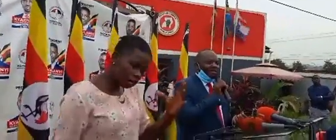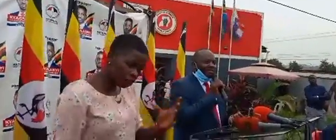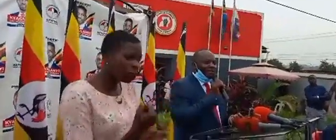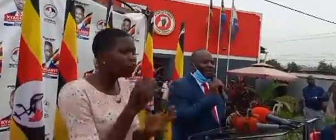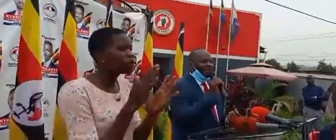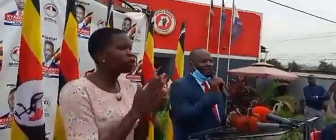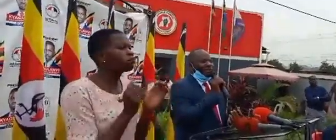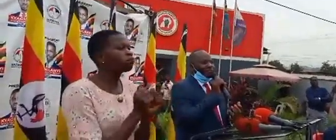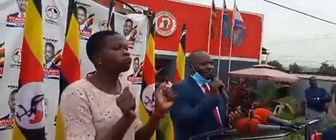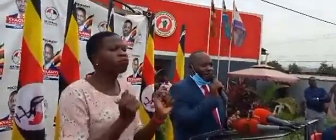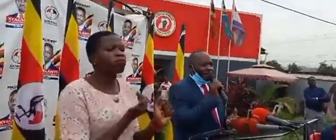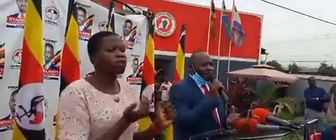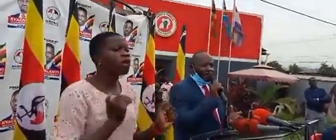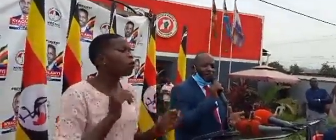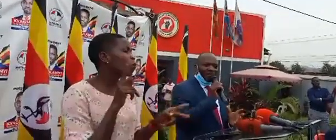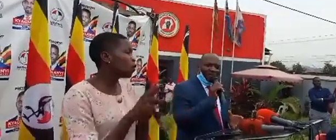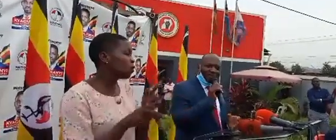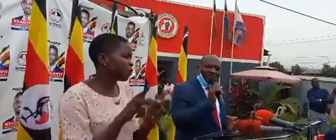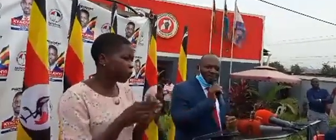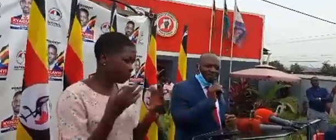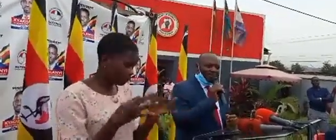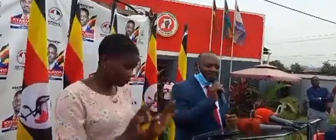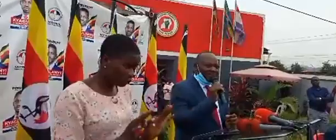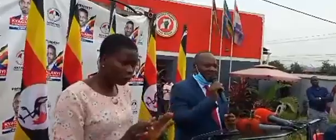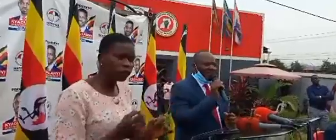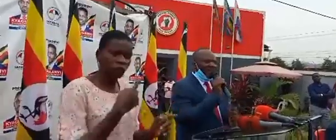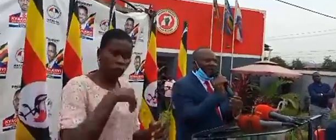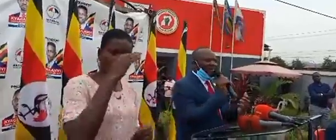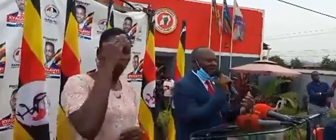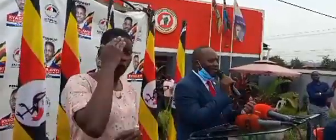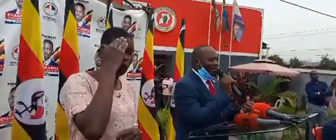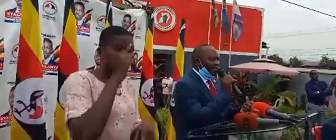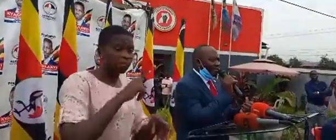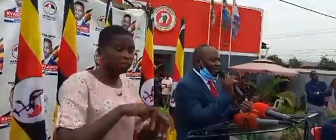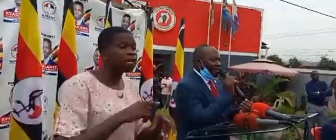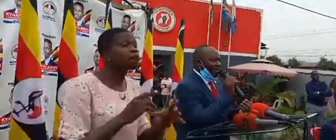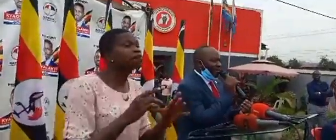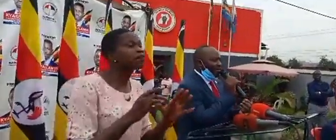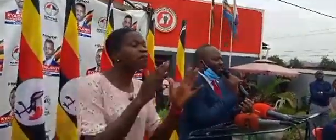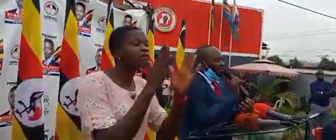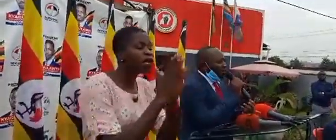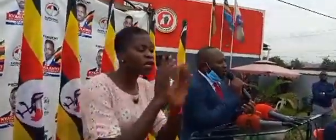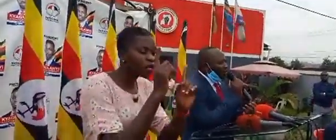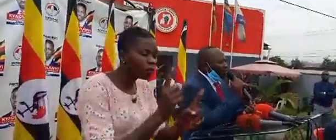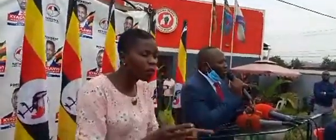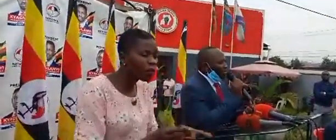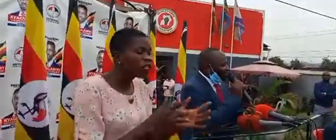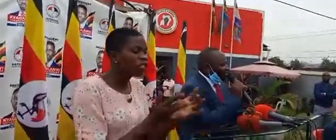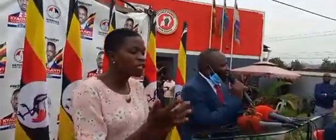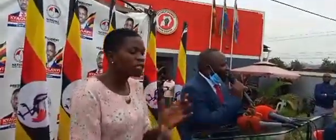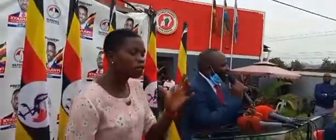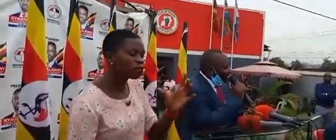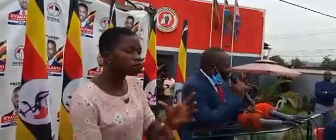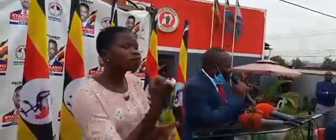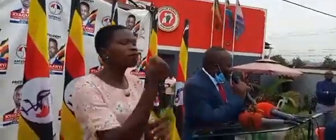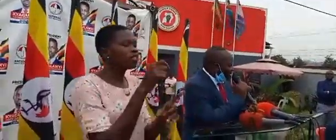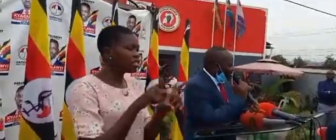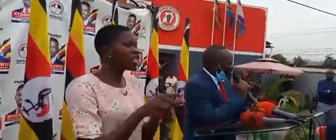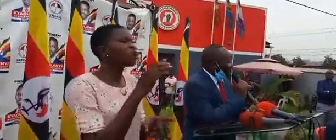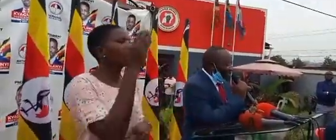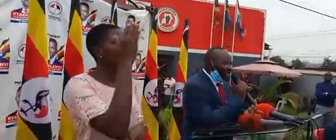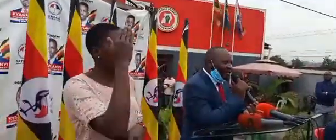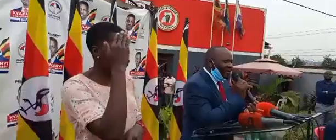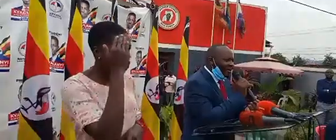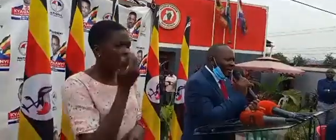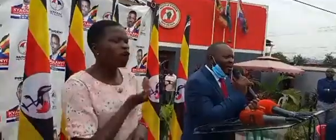that when on Sunday Christ rises, this country shall rise, and the dead soul of the government too rises and